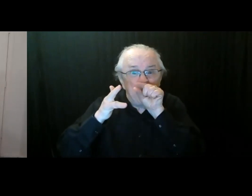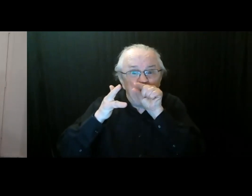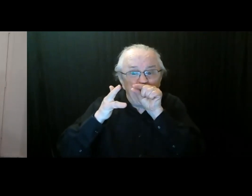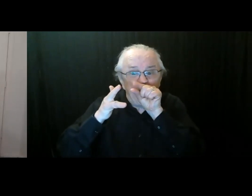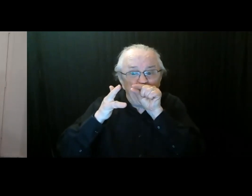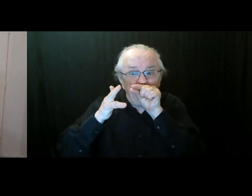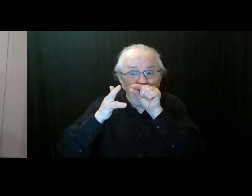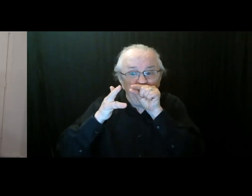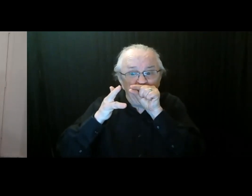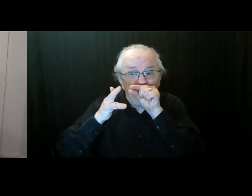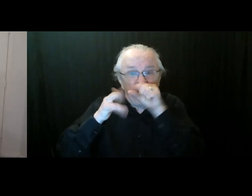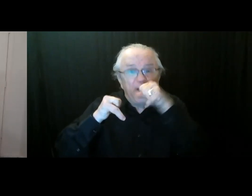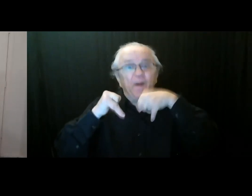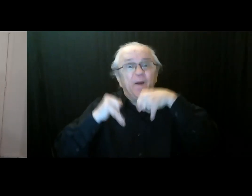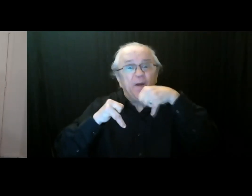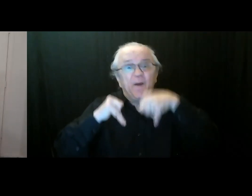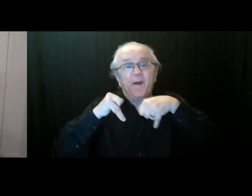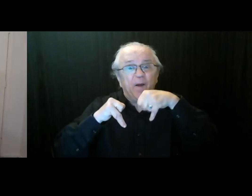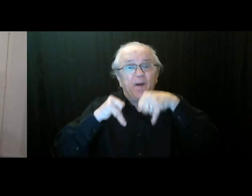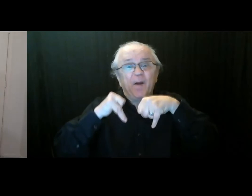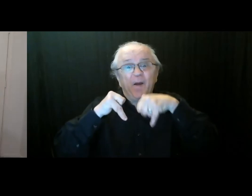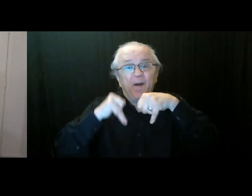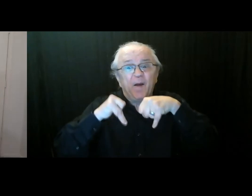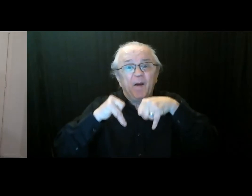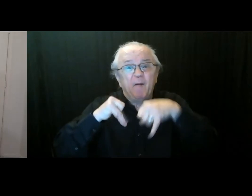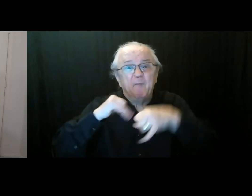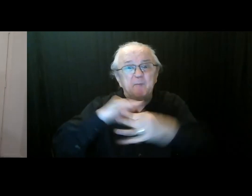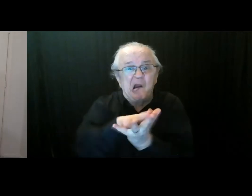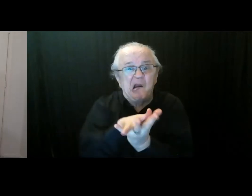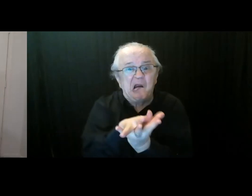tiny walking bird goes squish.